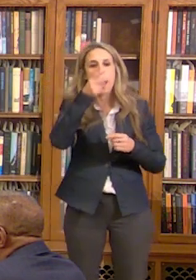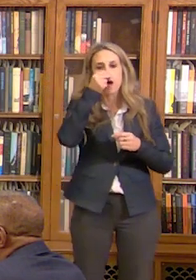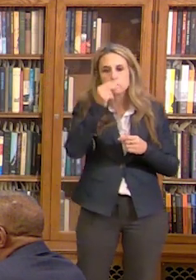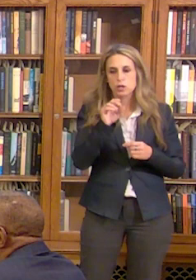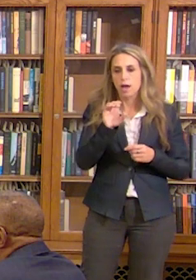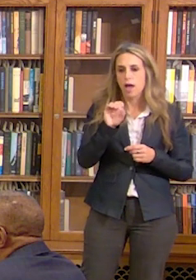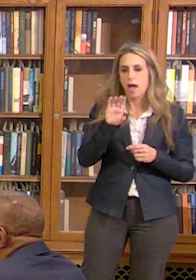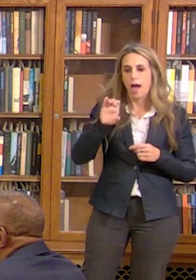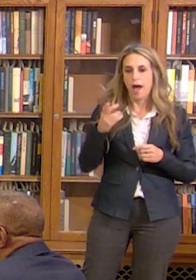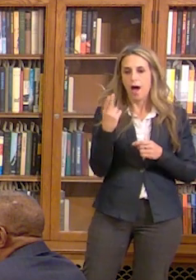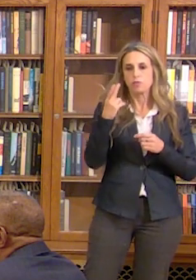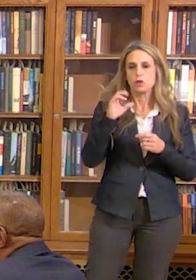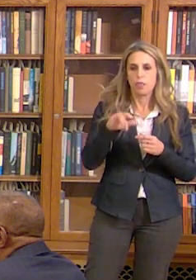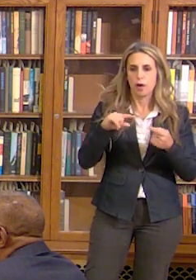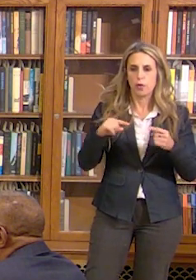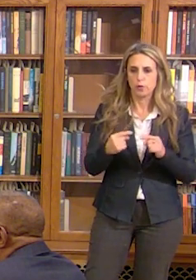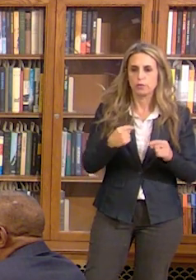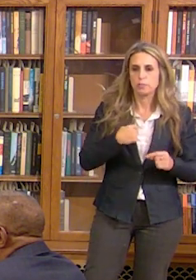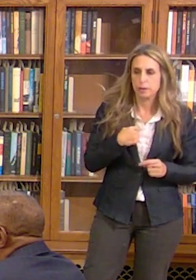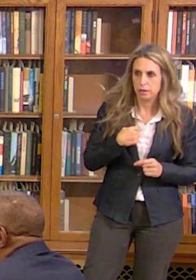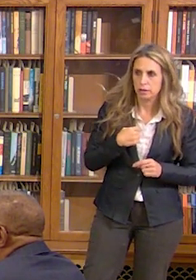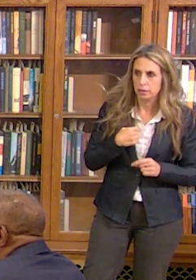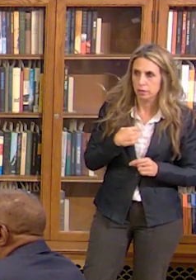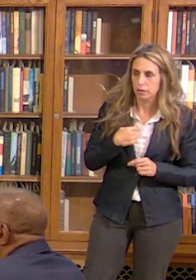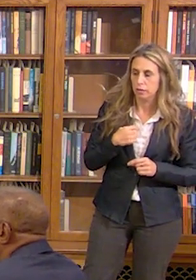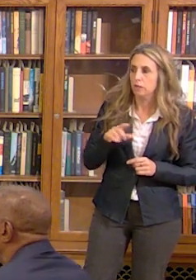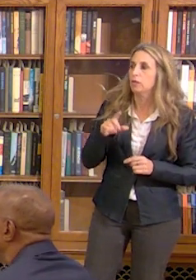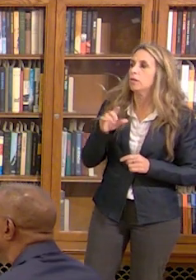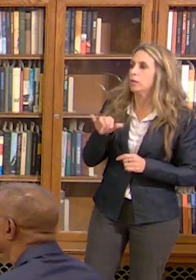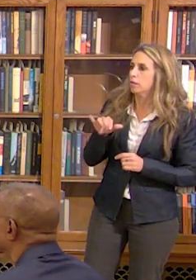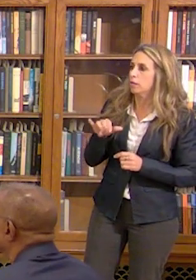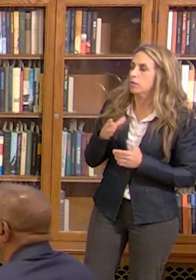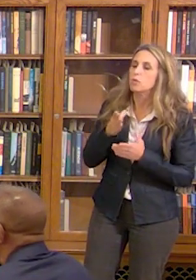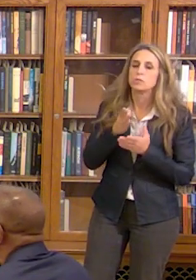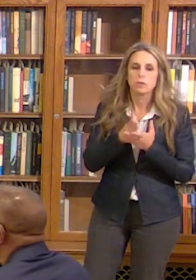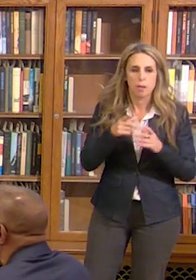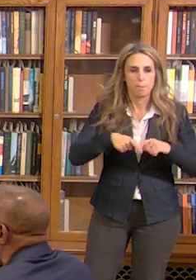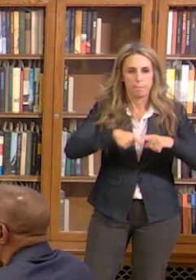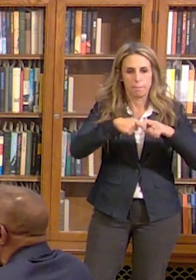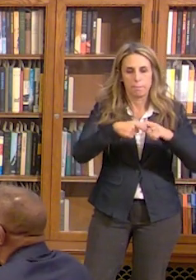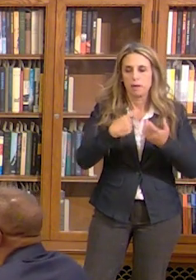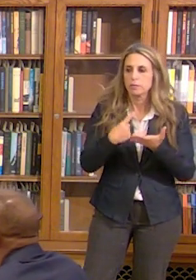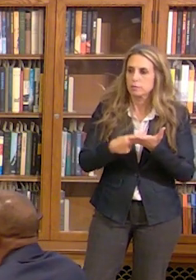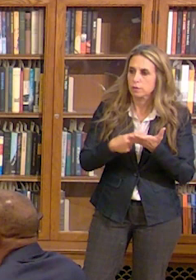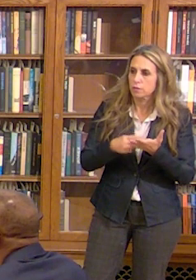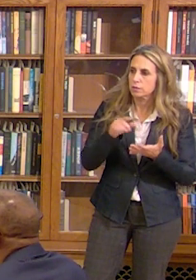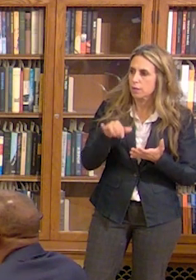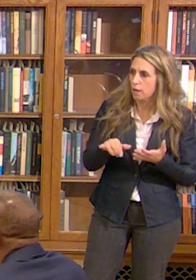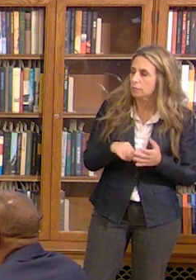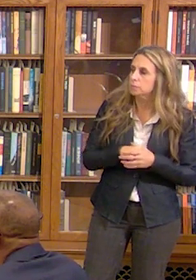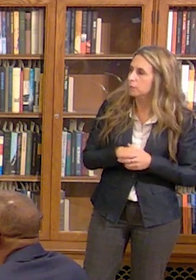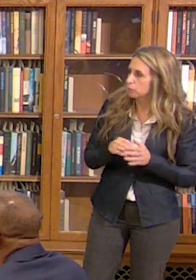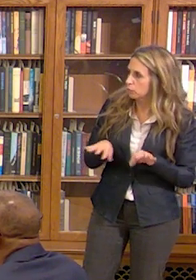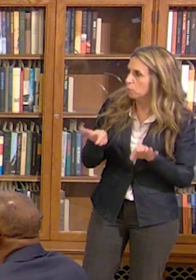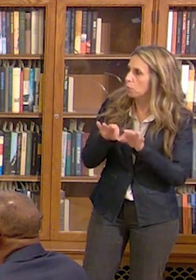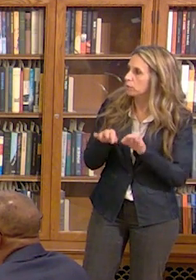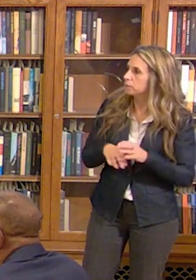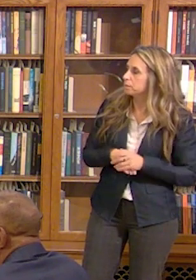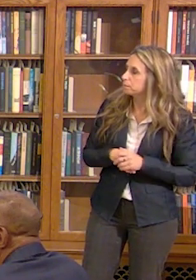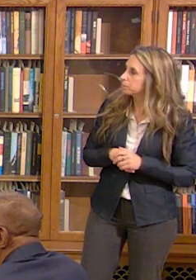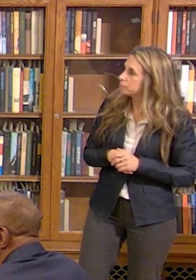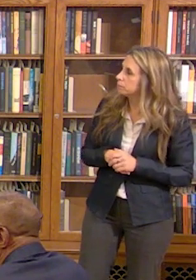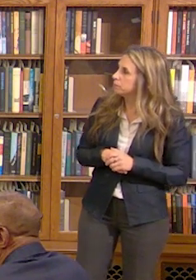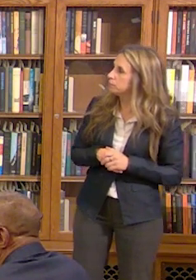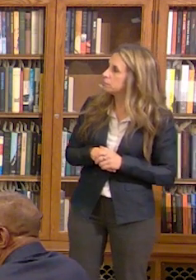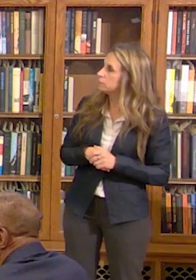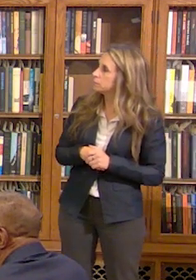so we can stop and talk and to make sure but it allows them to know that the class is a safe space and